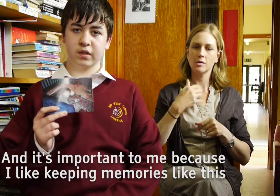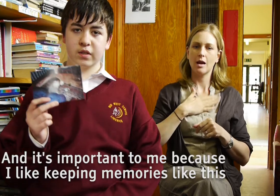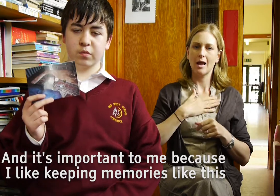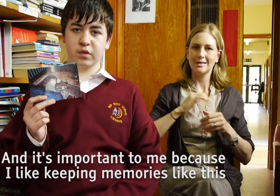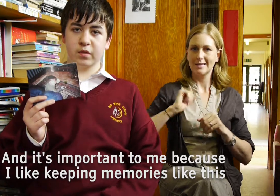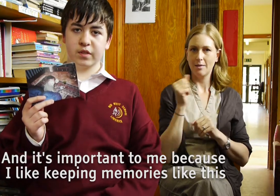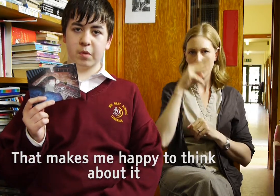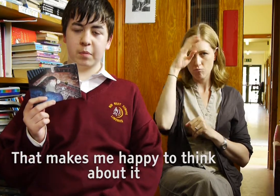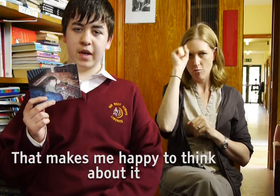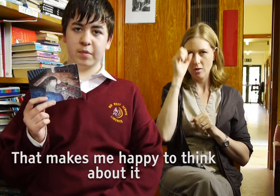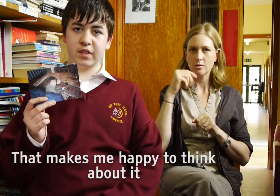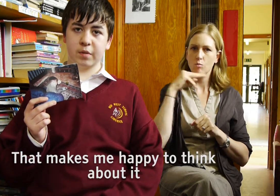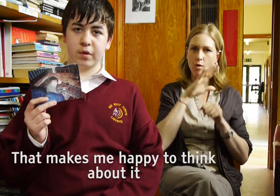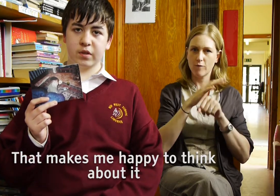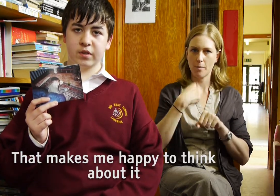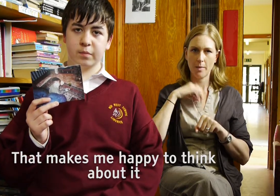this one, because it makes me happy to think about this.